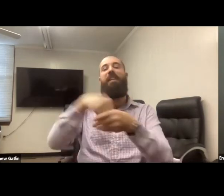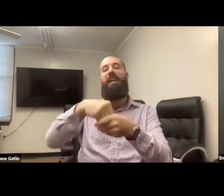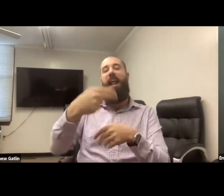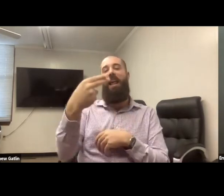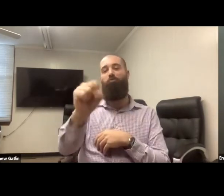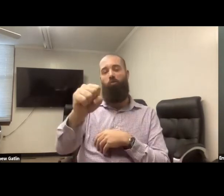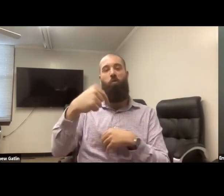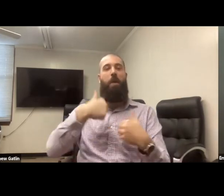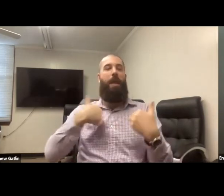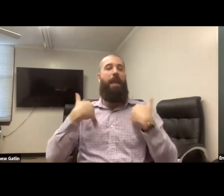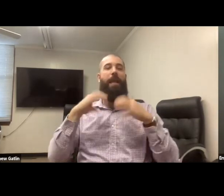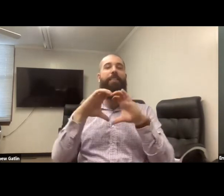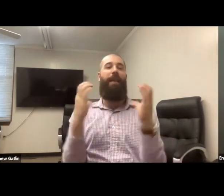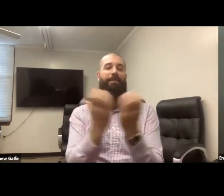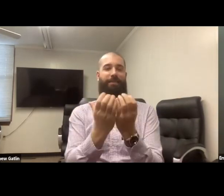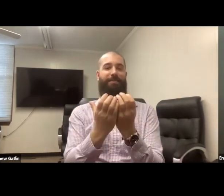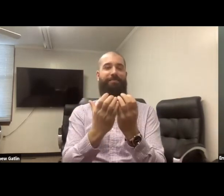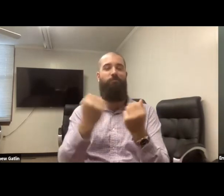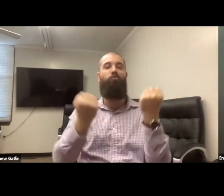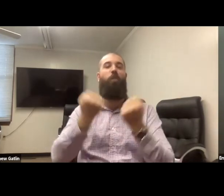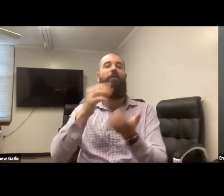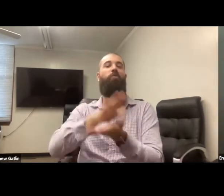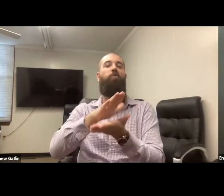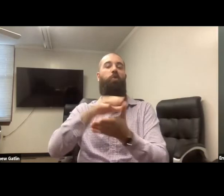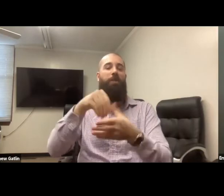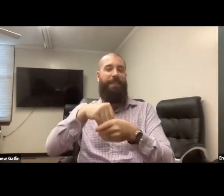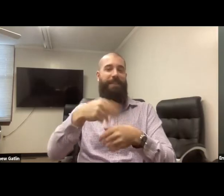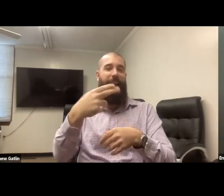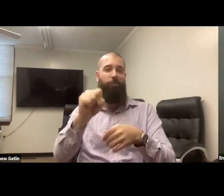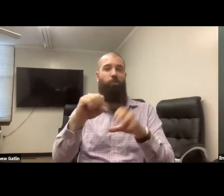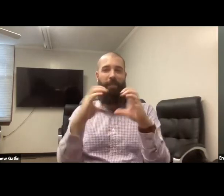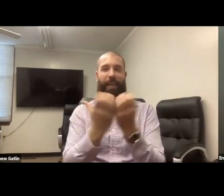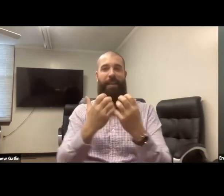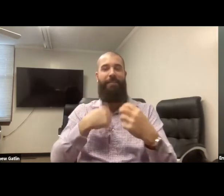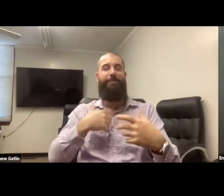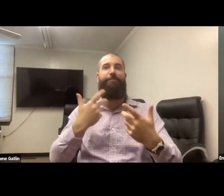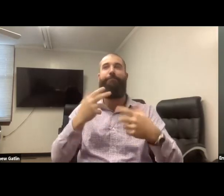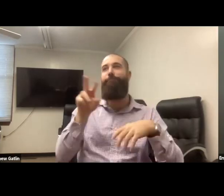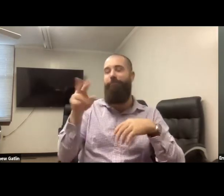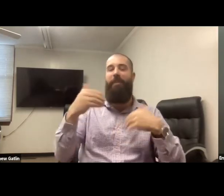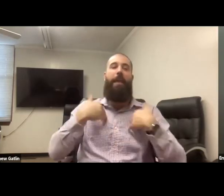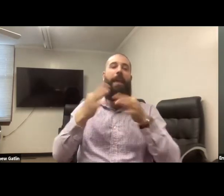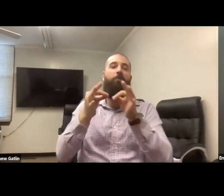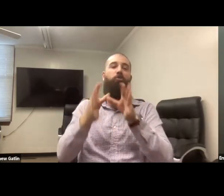I have to think back, hold on a minute. In high school, we had a class, driver's ed, you know, in high school.